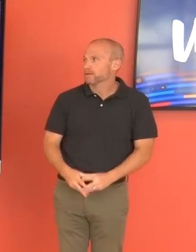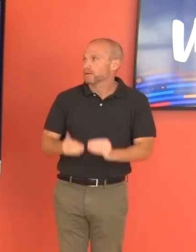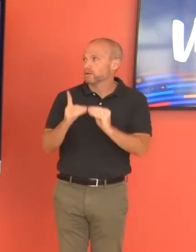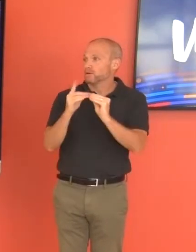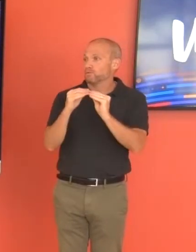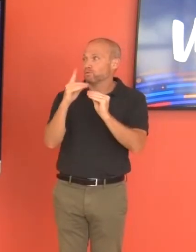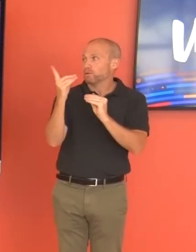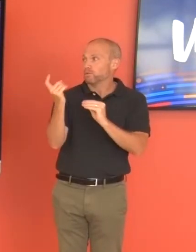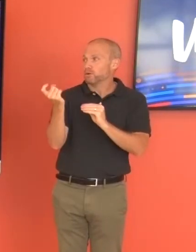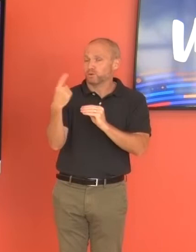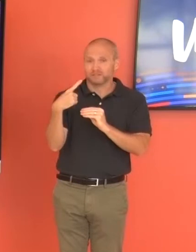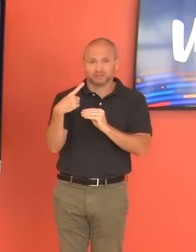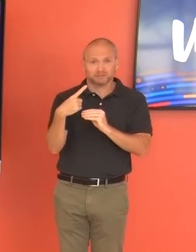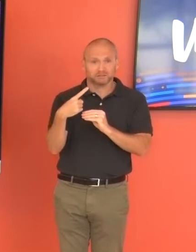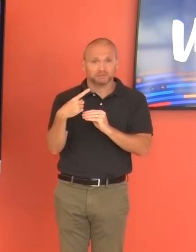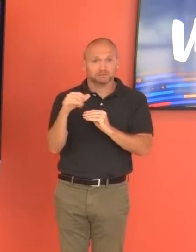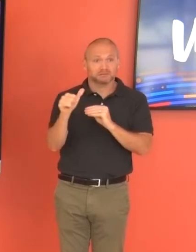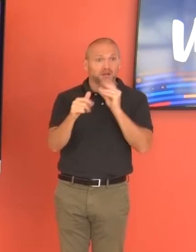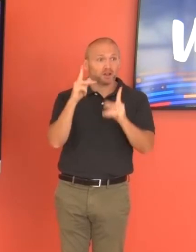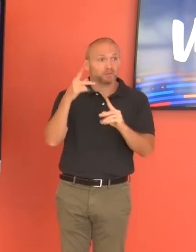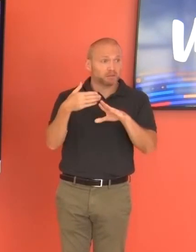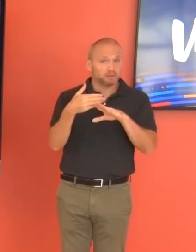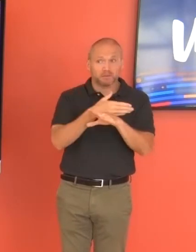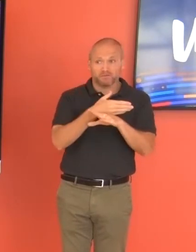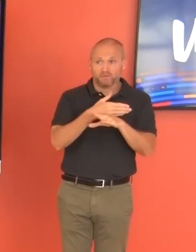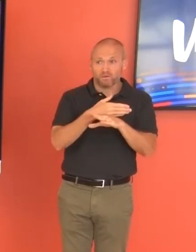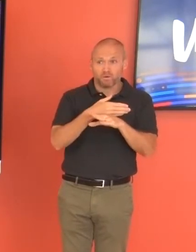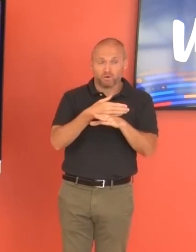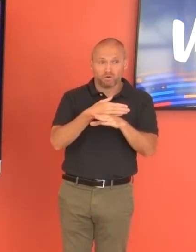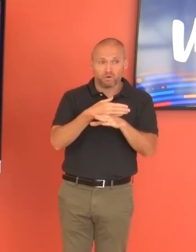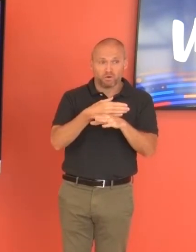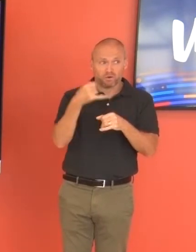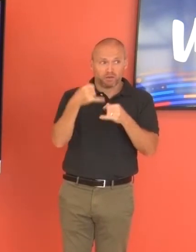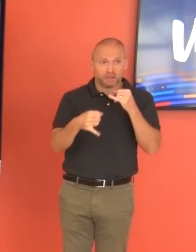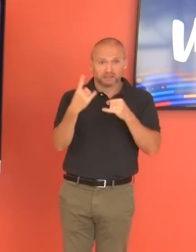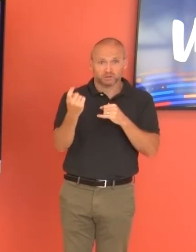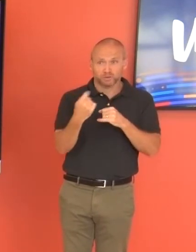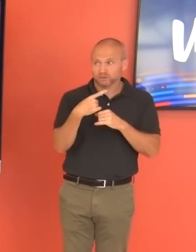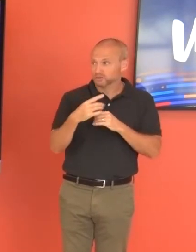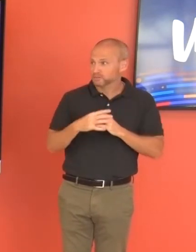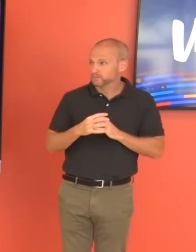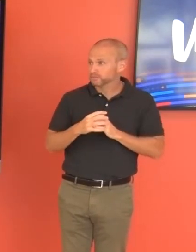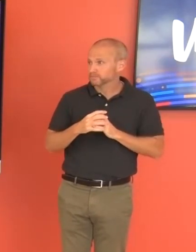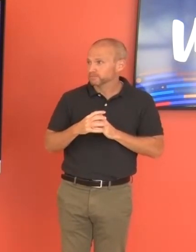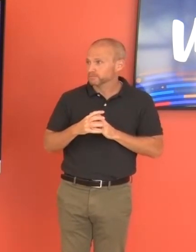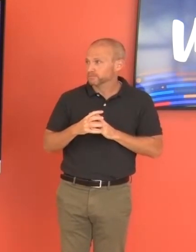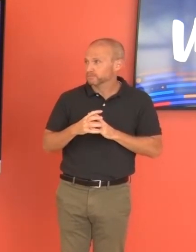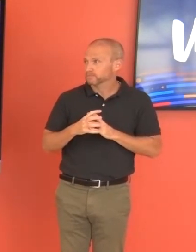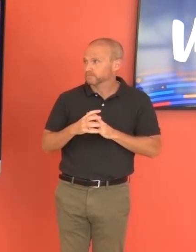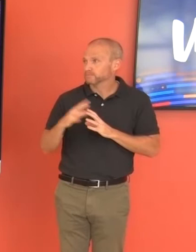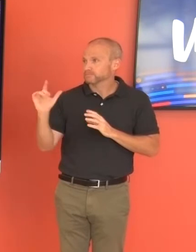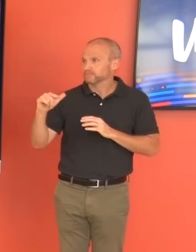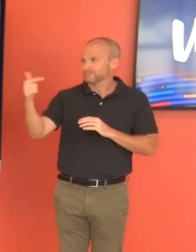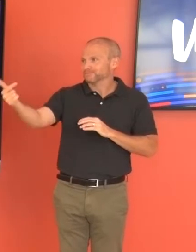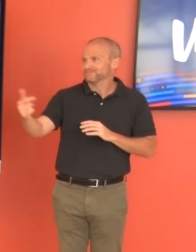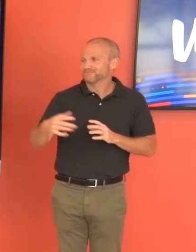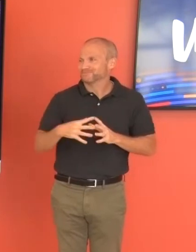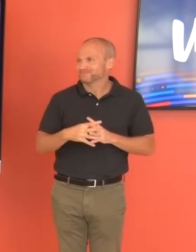question here. Was there anyone else before we get ready to wrap up with the last question? Okay, then I will hand it to you.